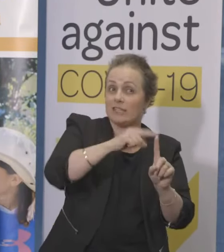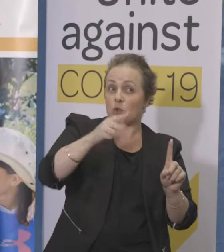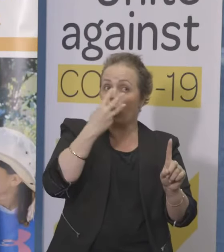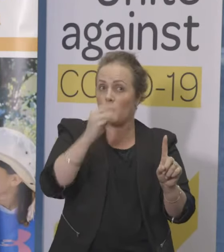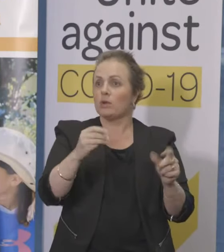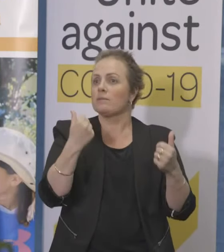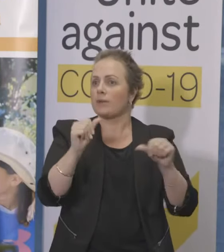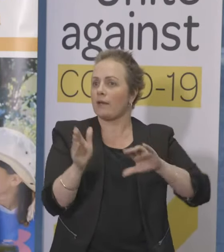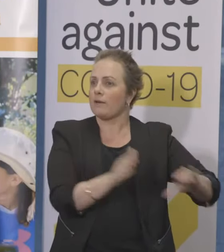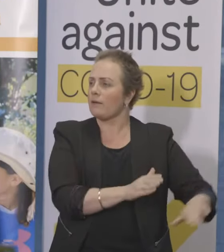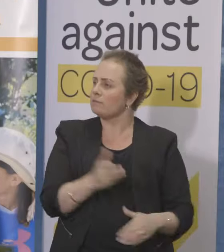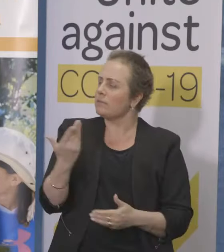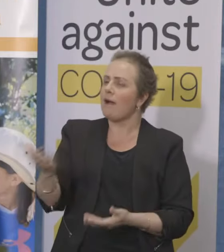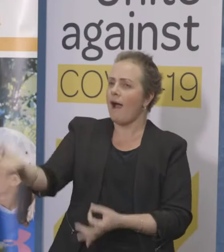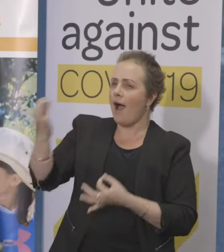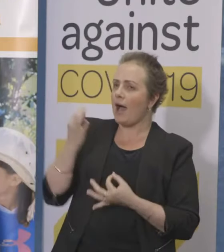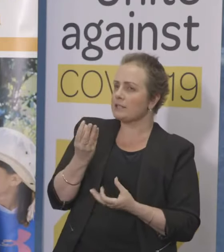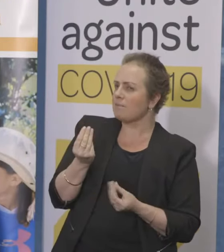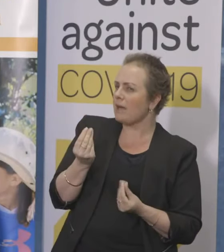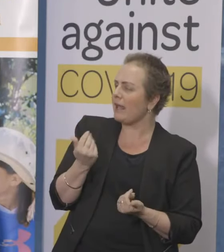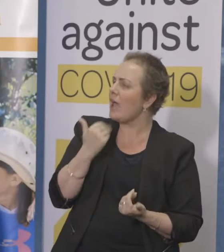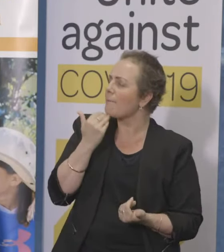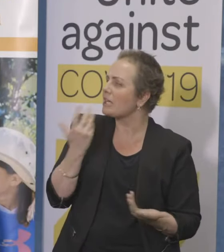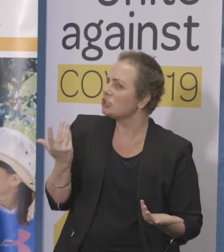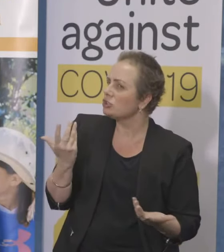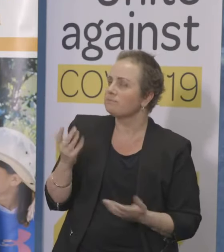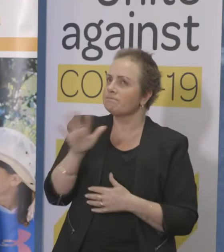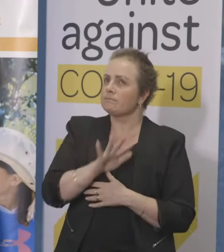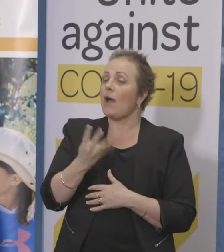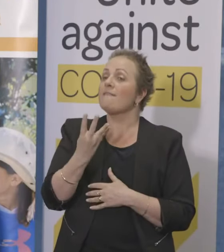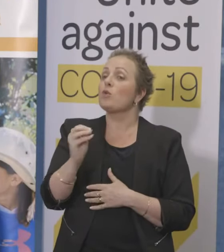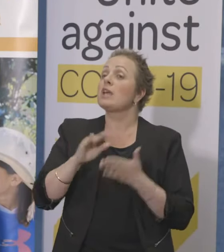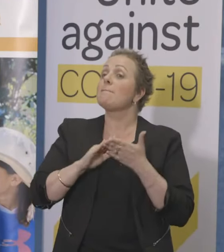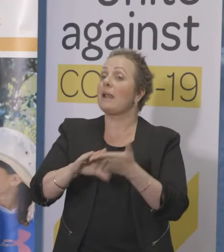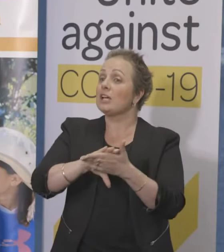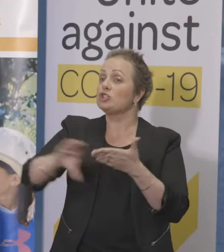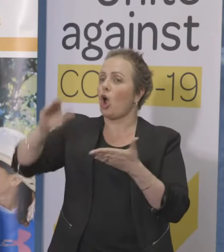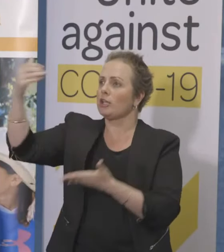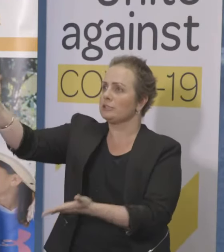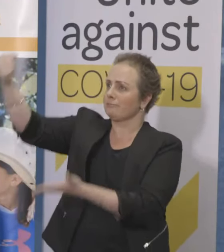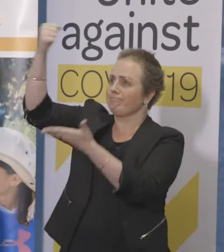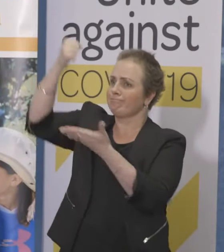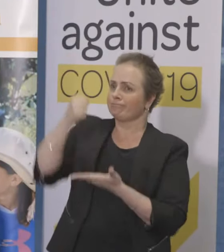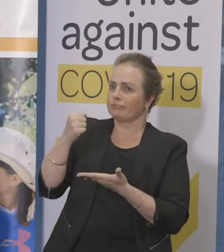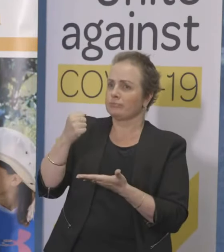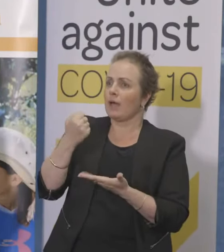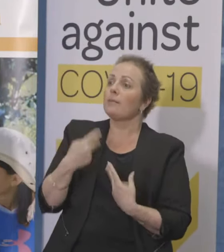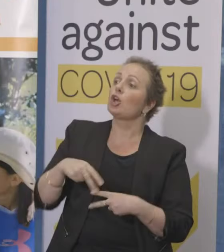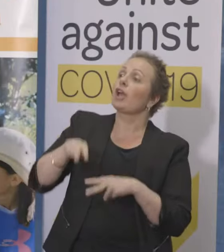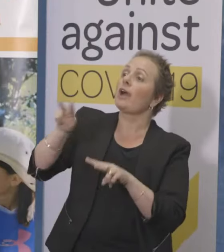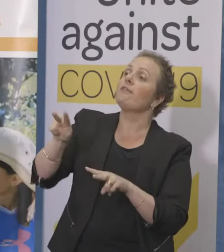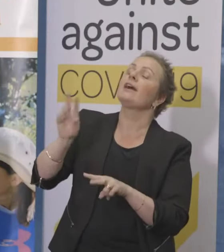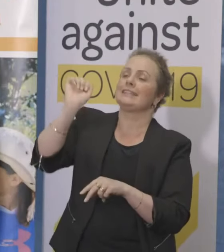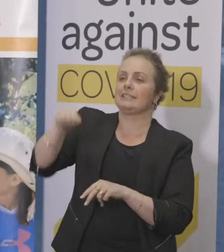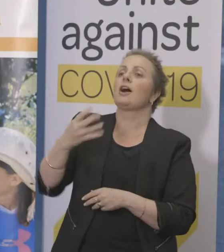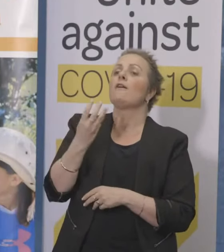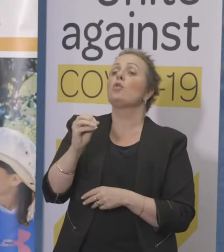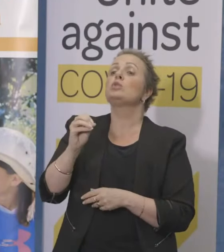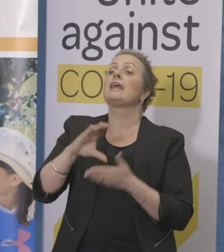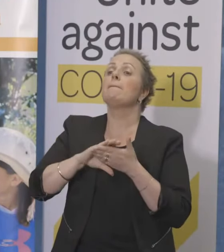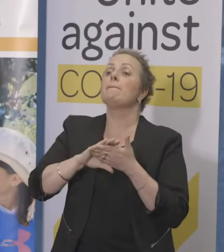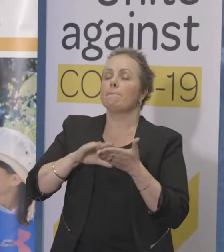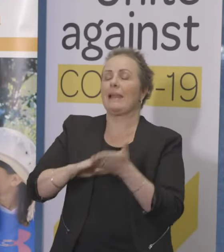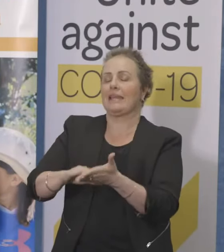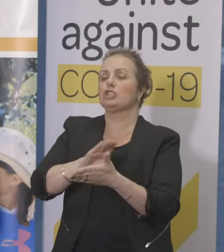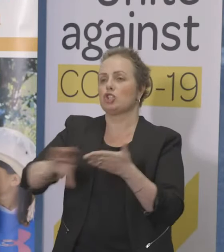Bloomfield, How much is that funding? I think the funding is about $40 million for that. I'm just looking towards the back. Yes, $40 million for that total initiative